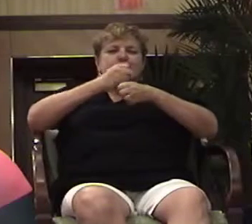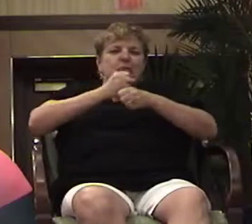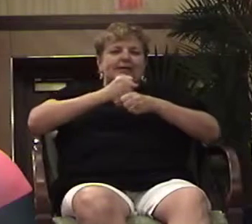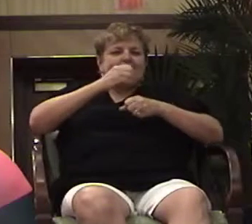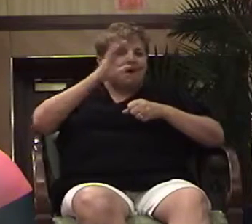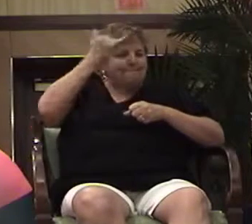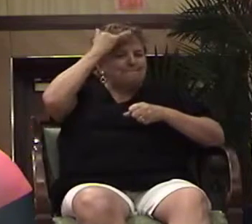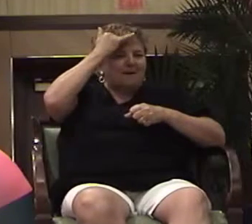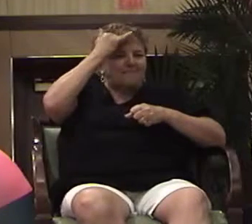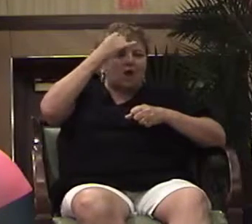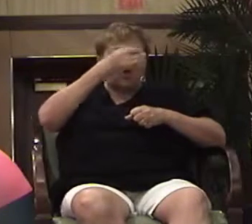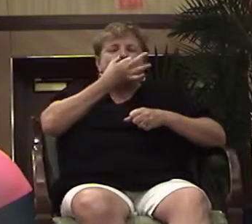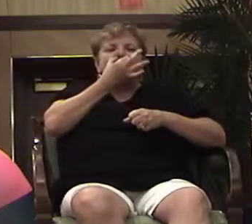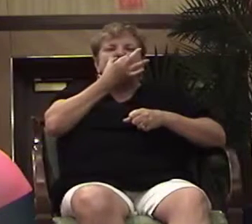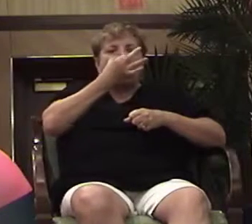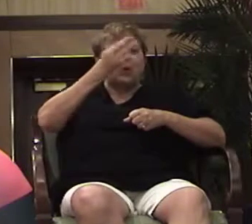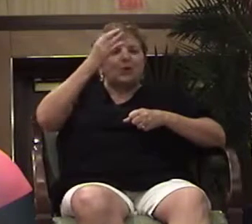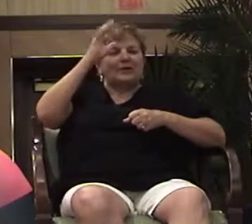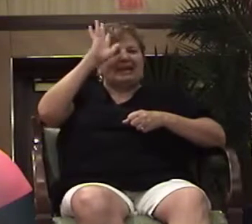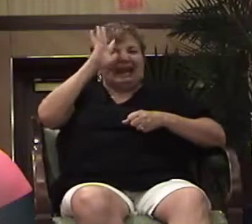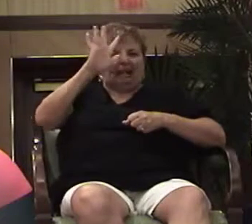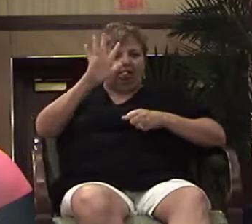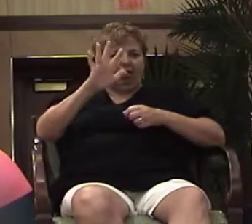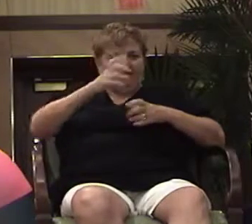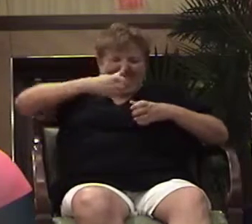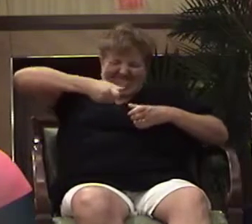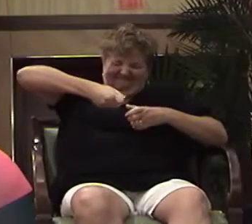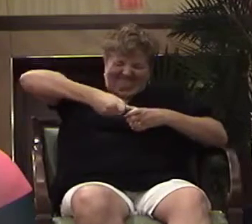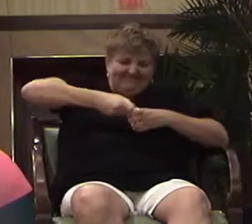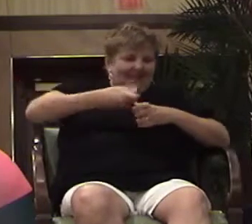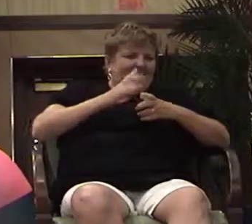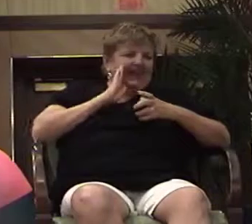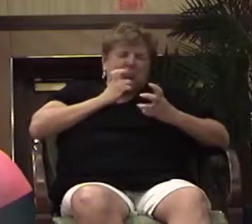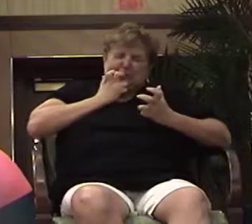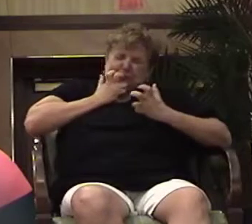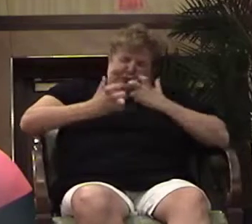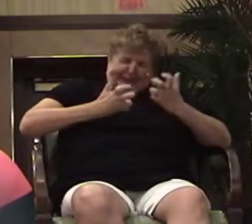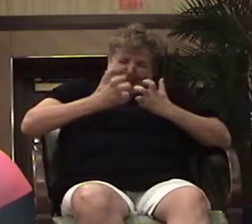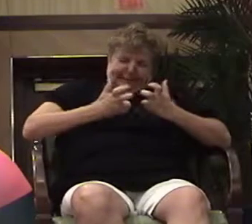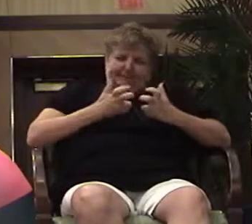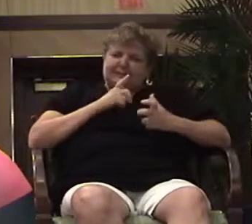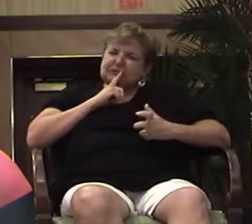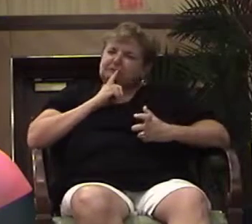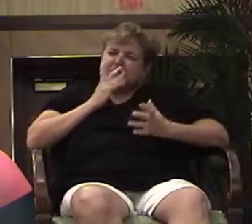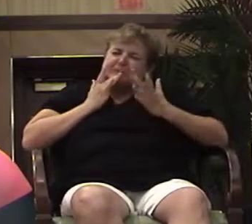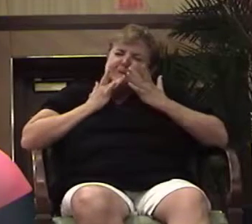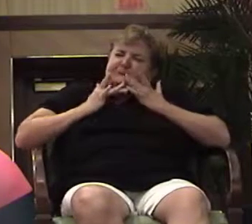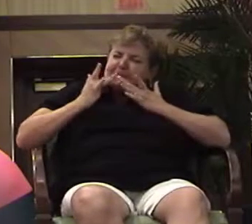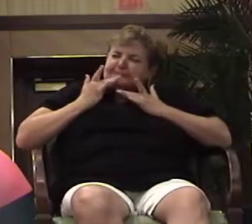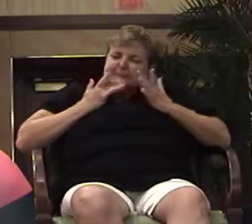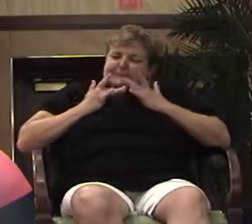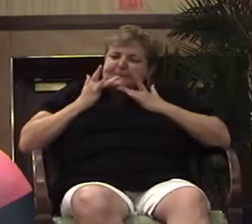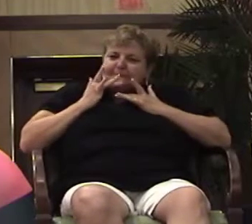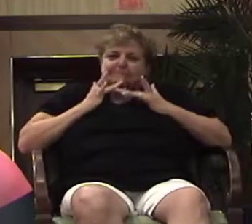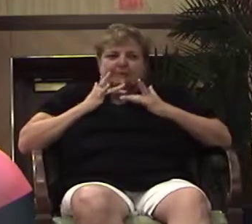She got more out of money than anybody I ever saw. And my father gave her $5 a week to feed